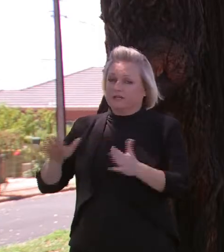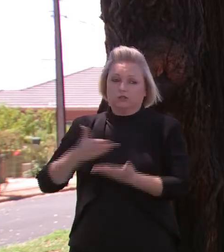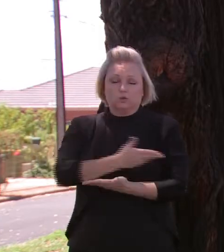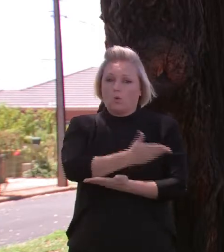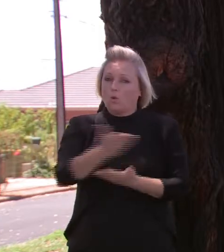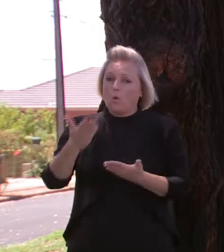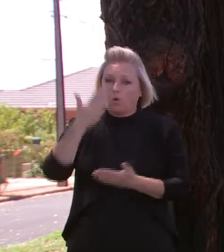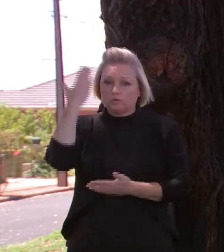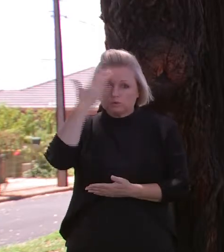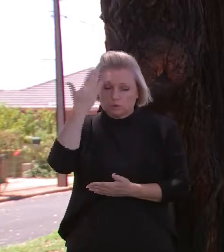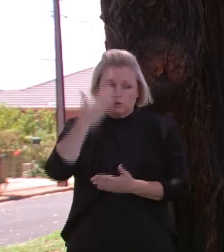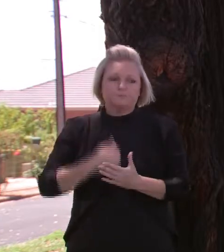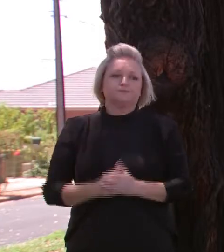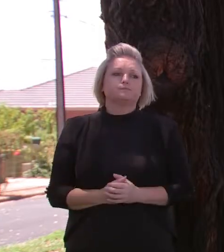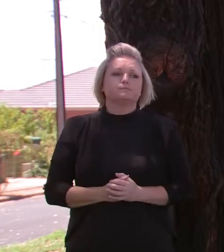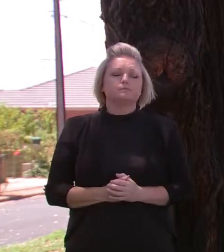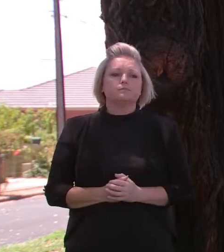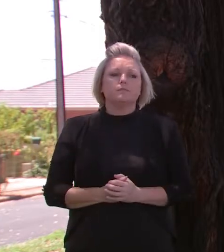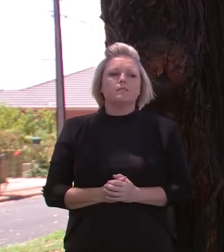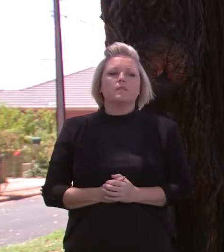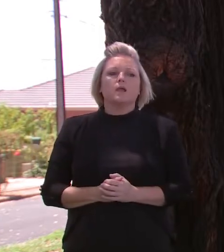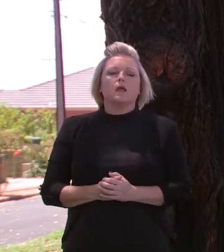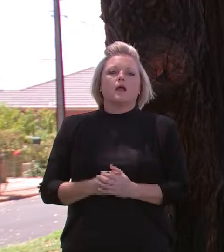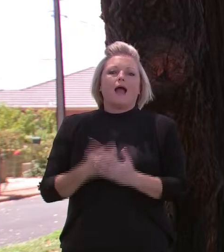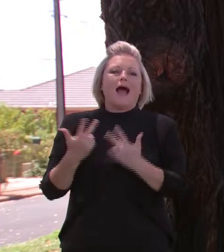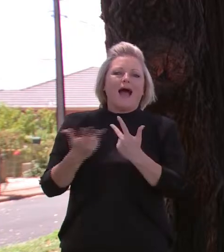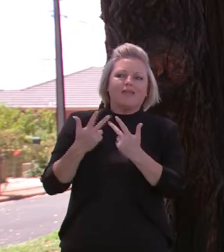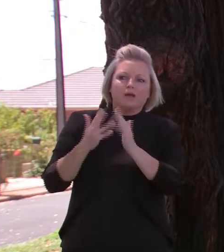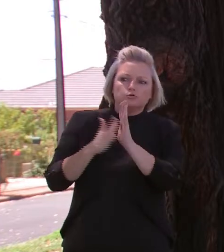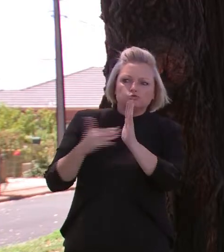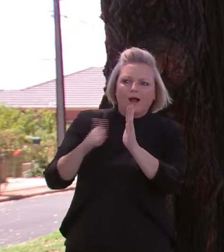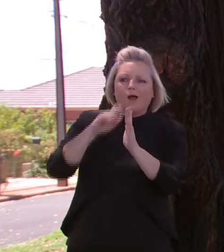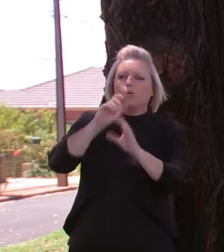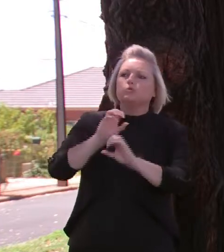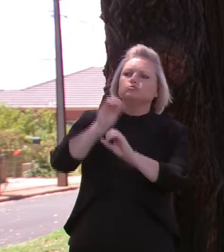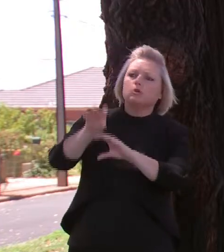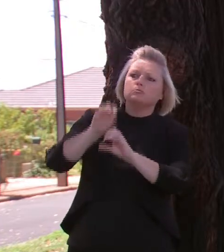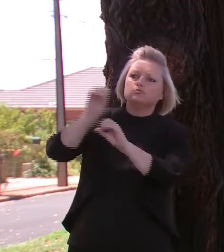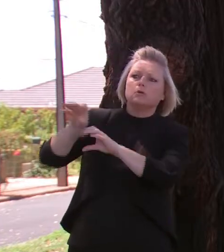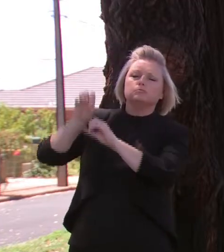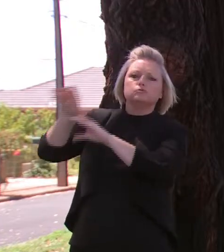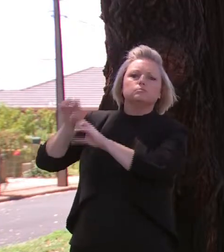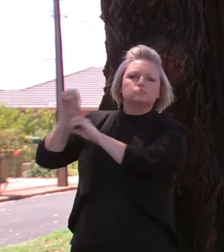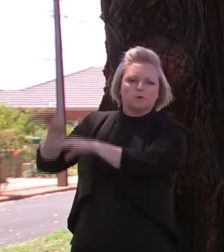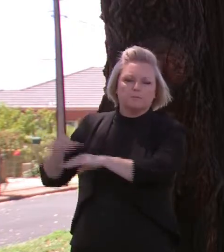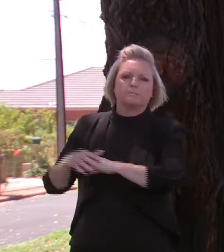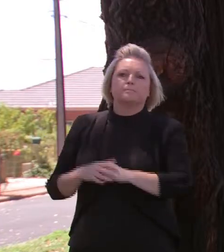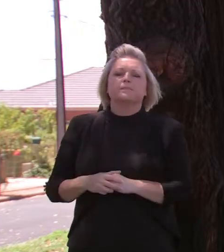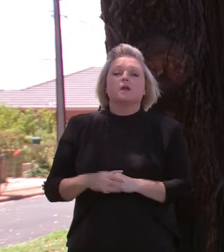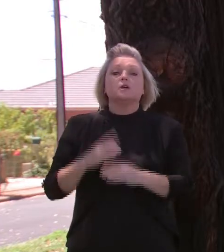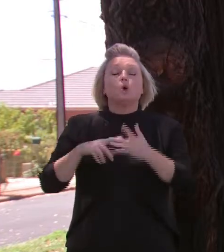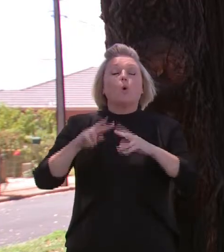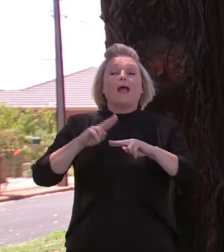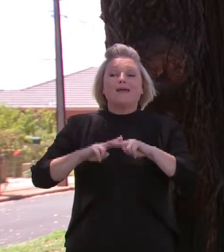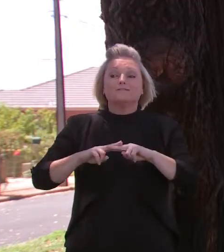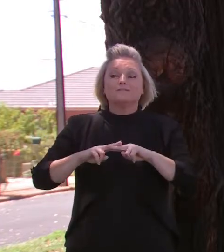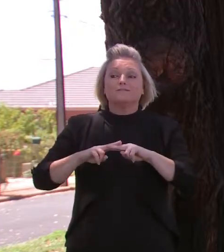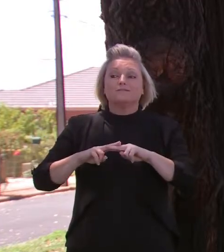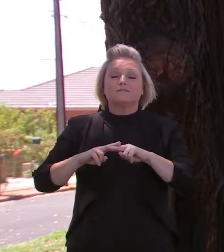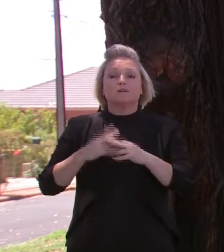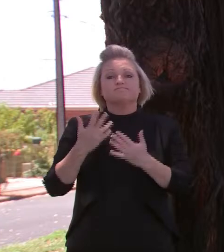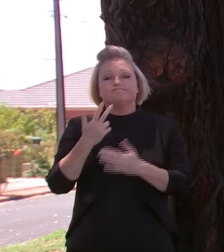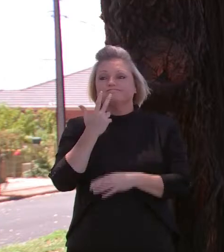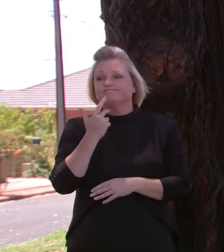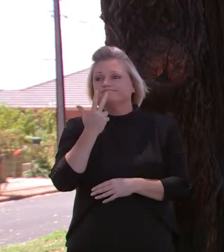indeed there will be further deliveries capable of being done before the end of week 3. So if a school has a circumstance where they